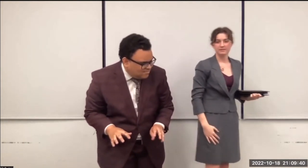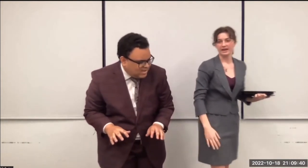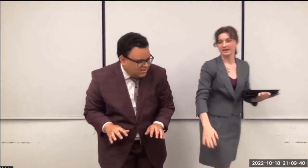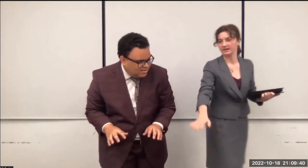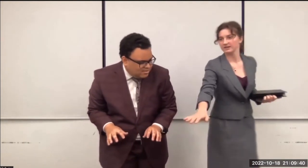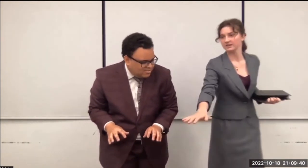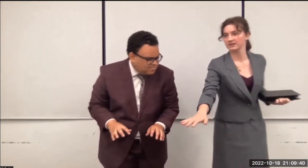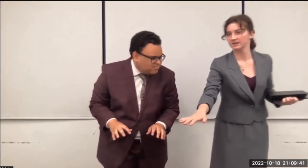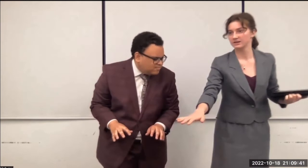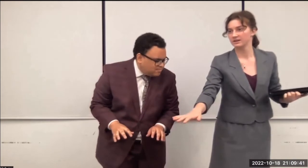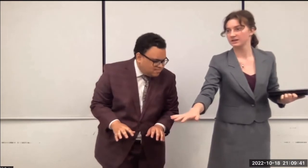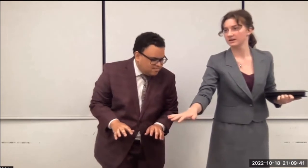Hey,